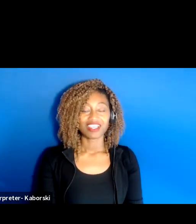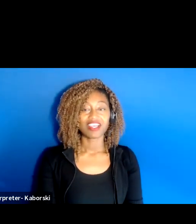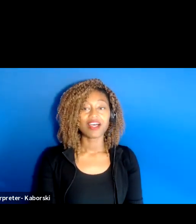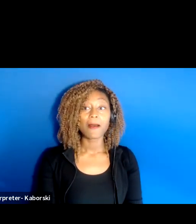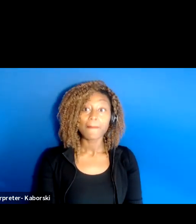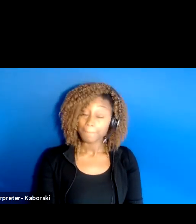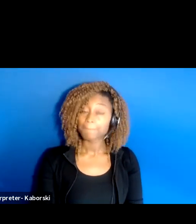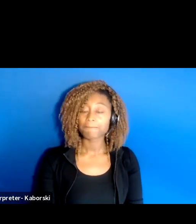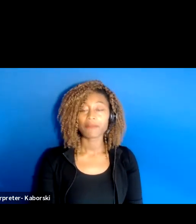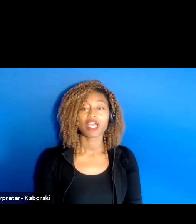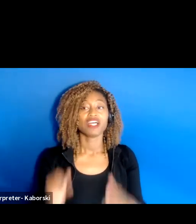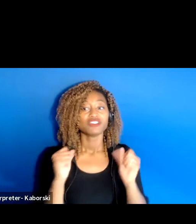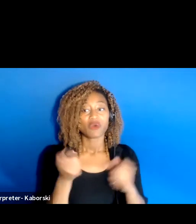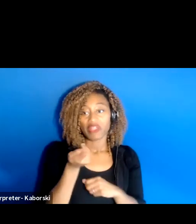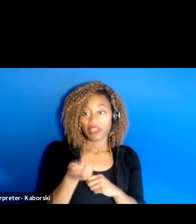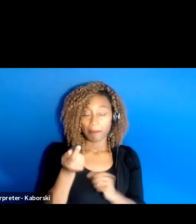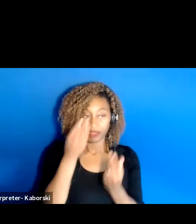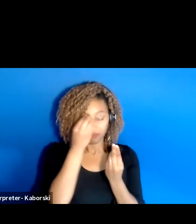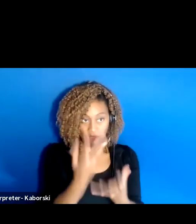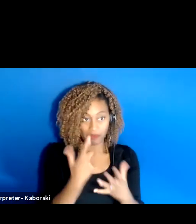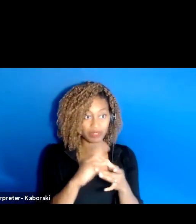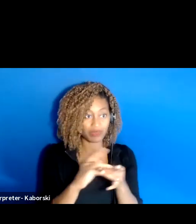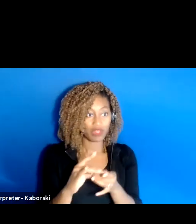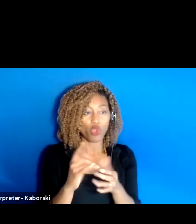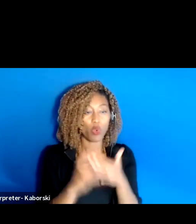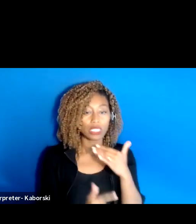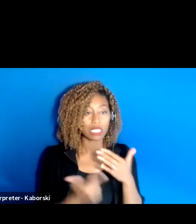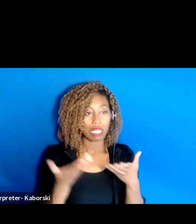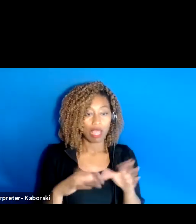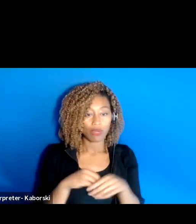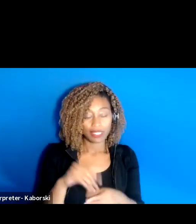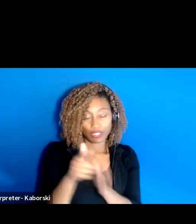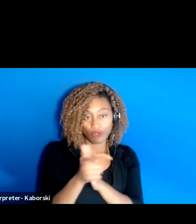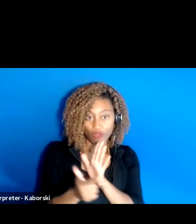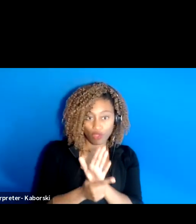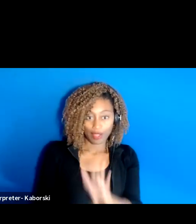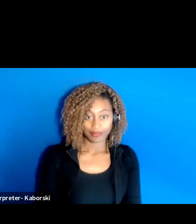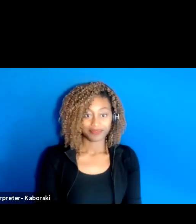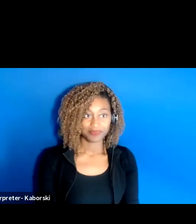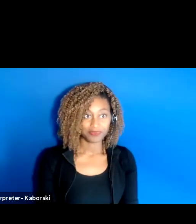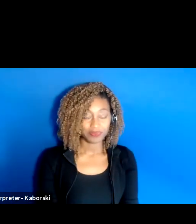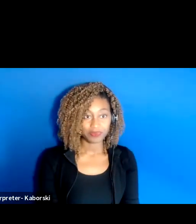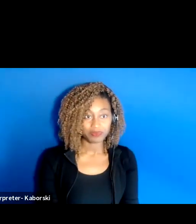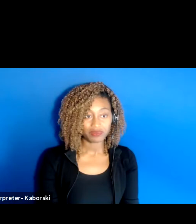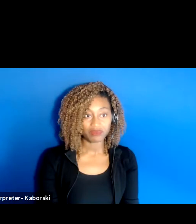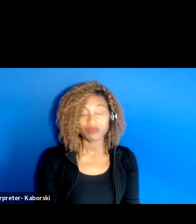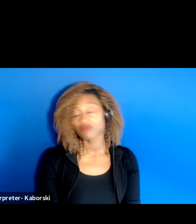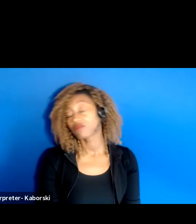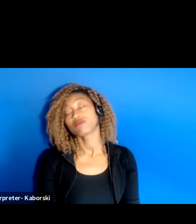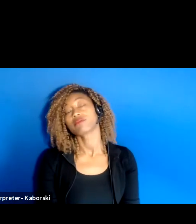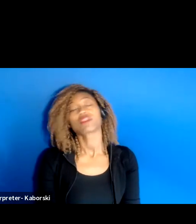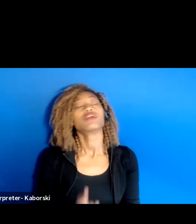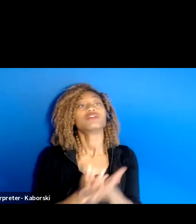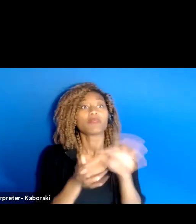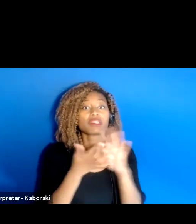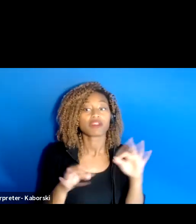So a little bit of what is actually allowed in the law. So some of the language from the Rehab